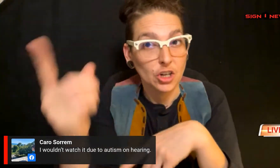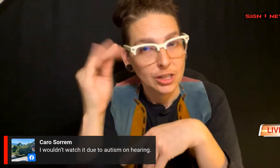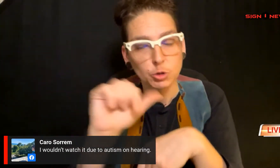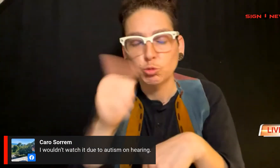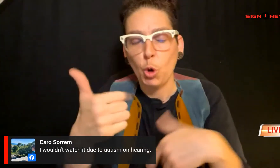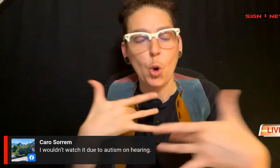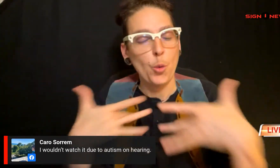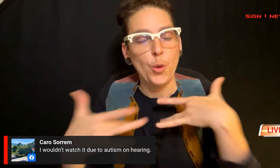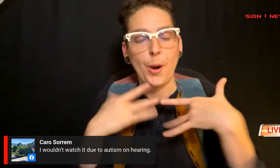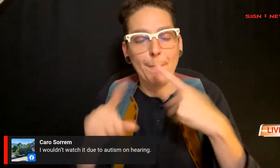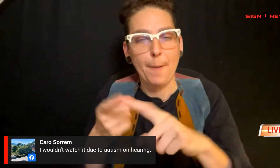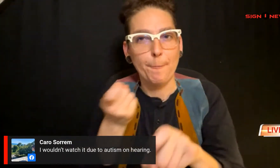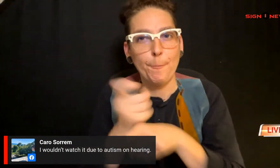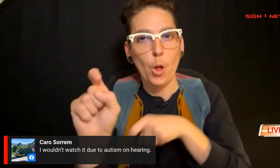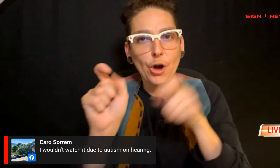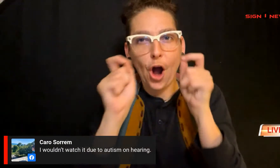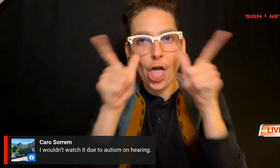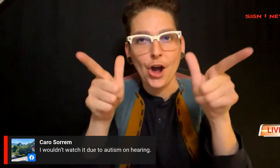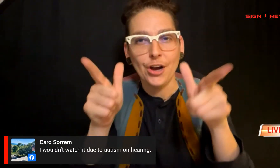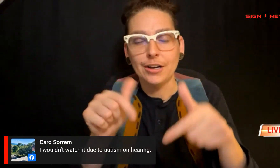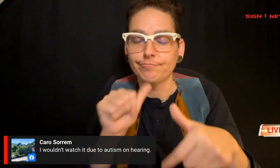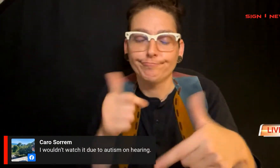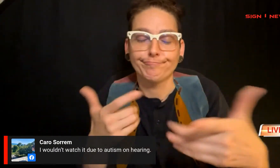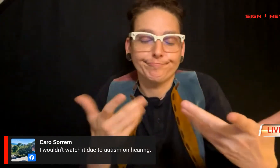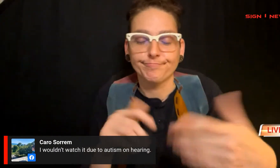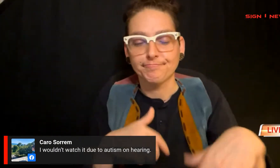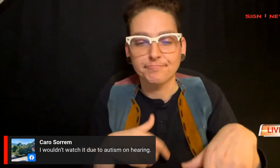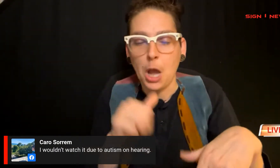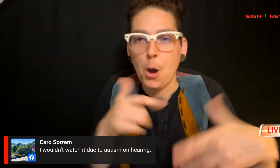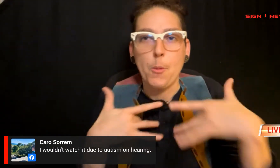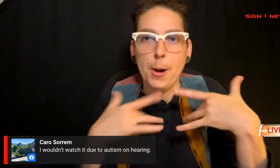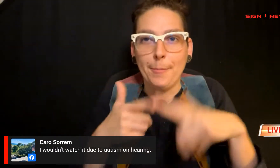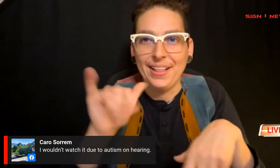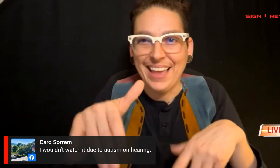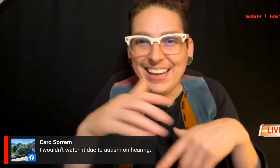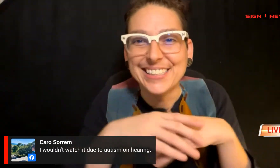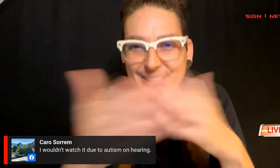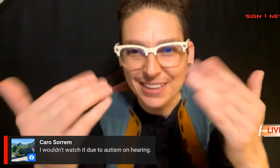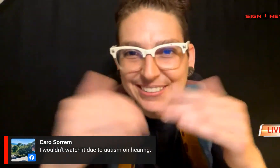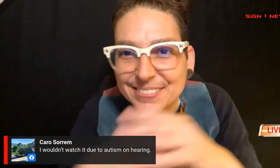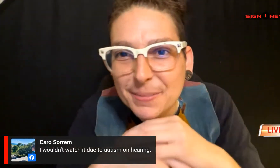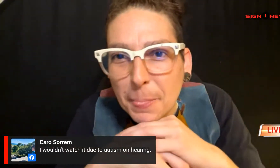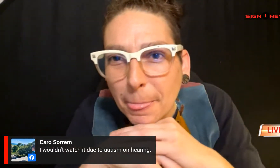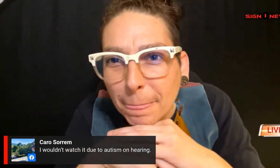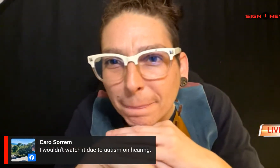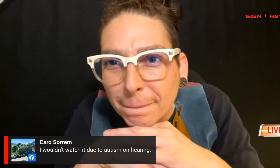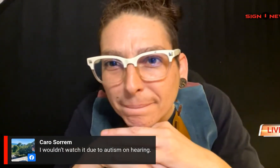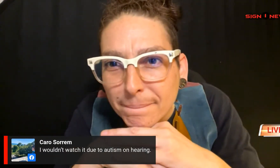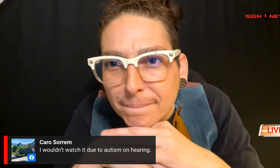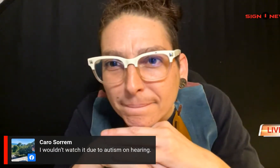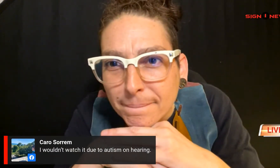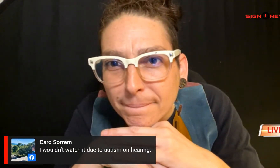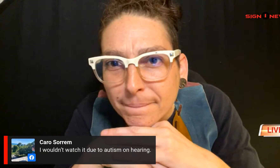So share your thoughts on that one. Don't worry about, ruining it. A spoiler alert, because I'm not going to watch it.